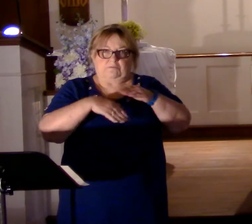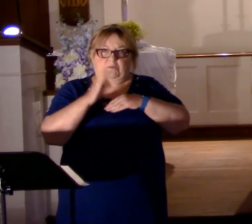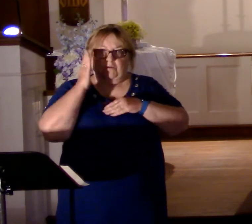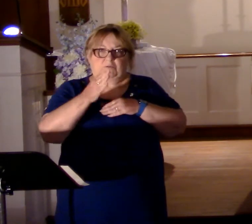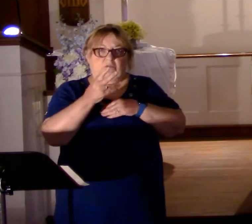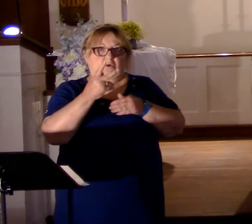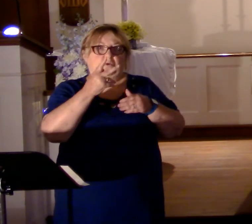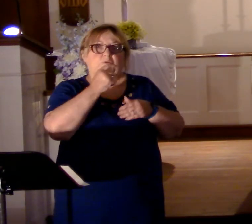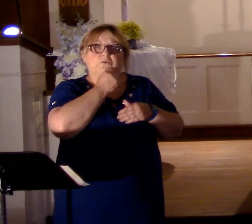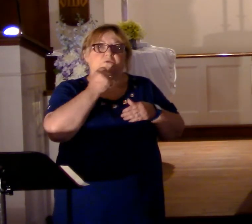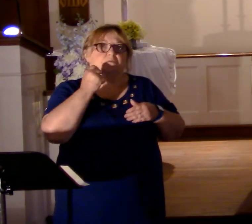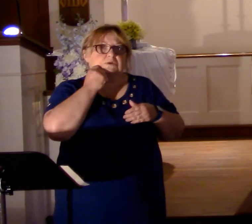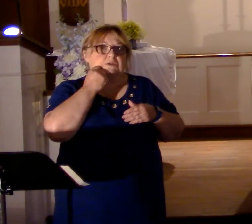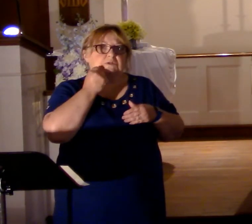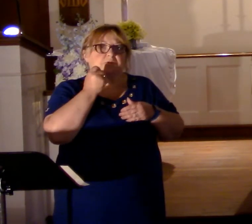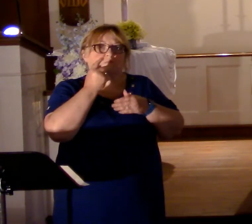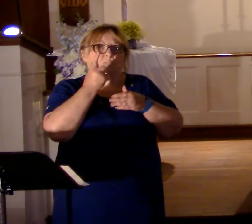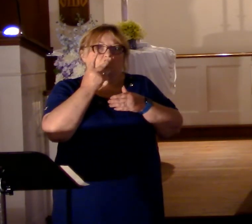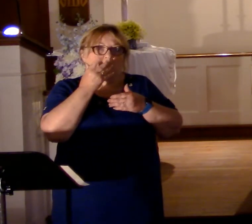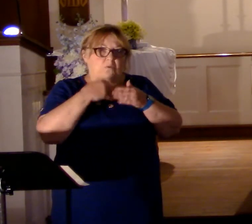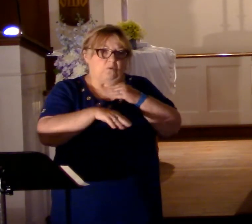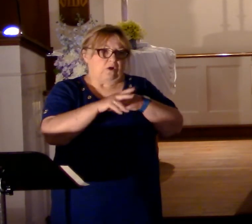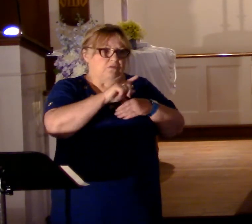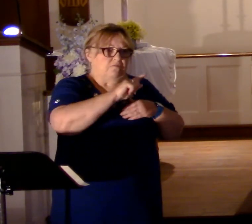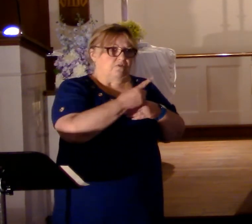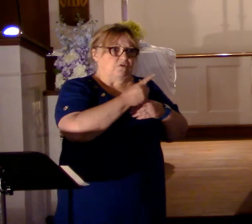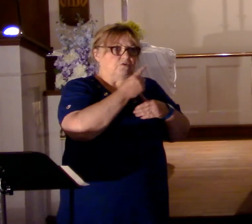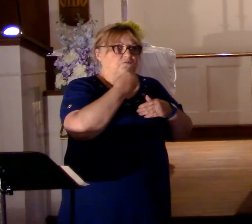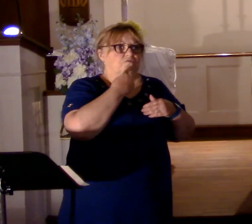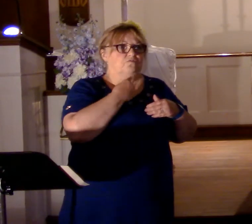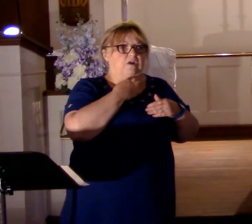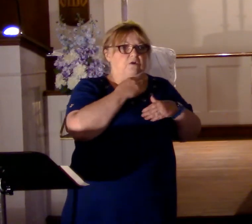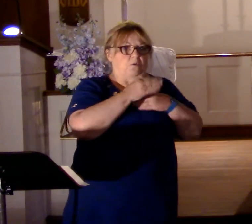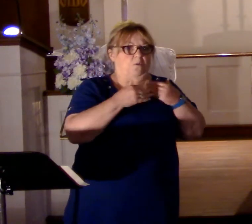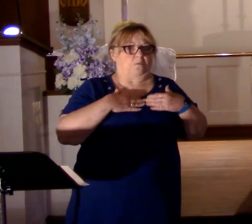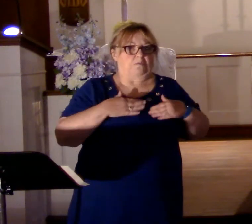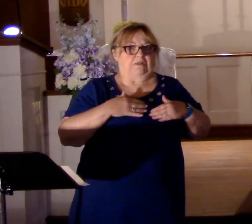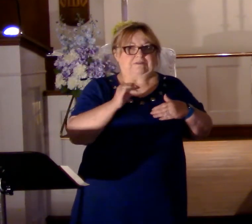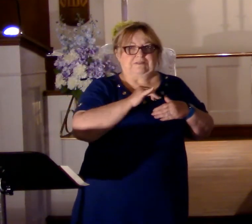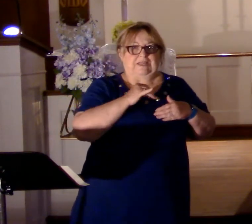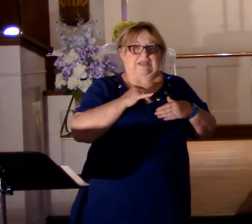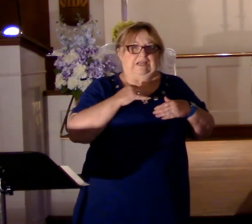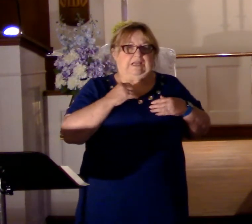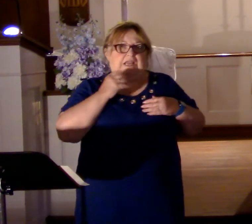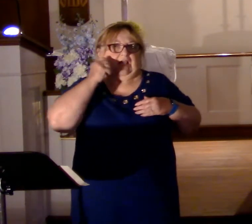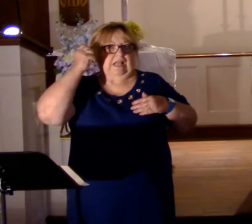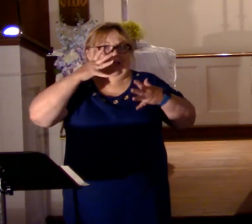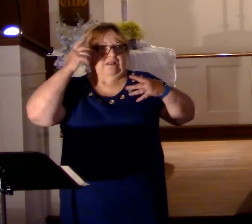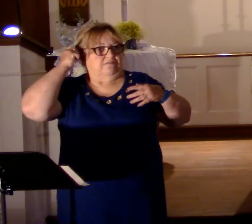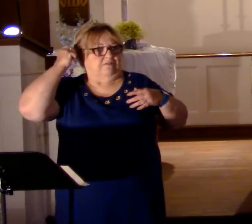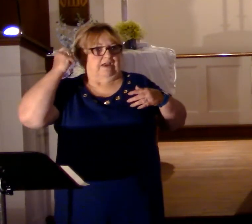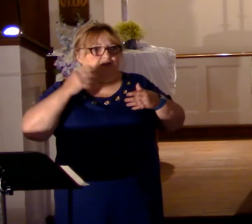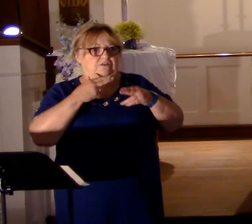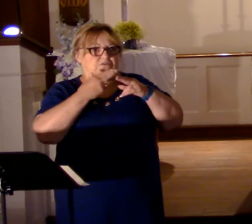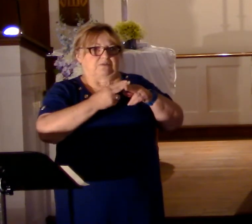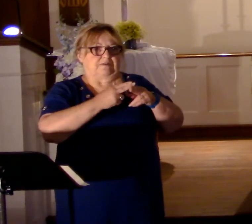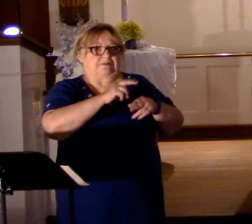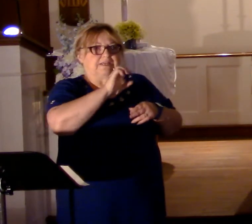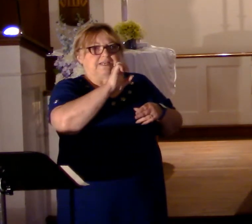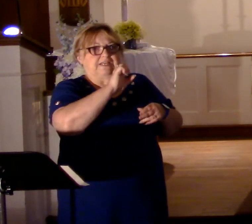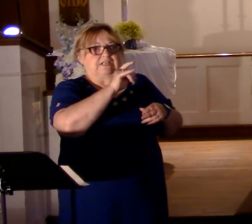twin boys in the womb. The first to come out was red, and his whole body was like a hairy garment. So they named him